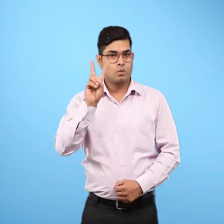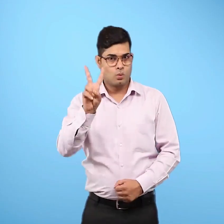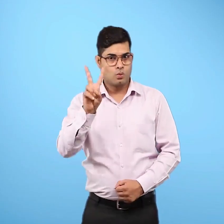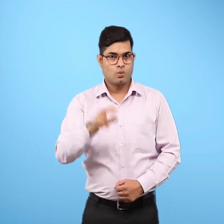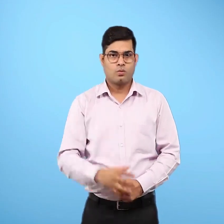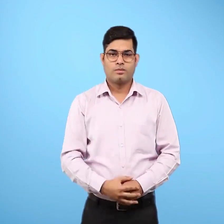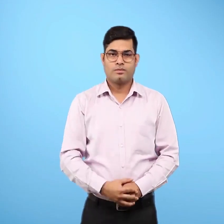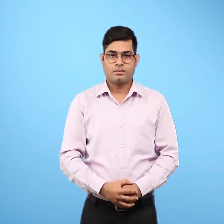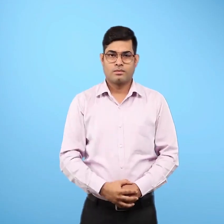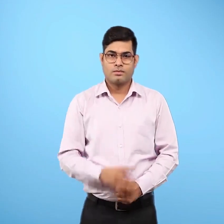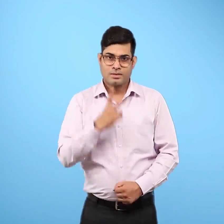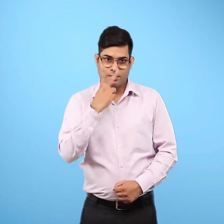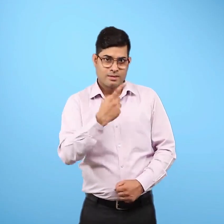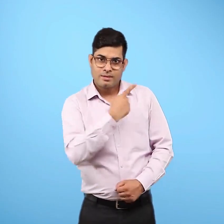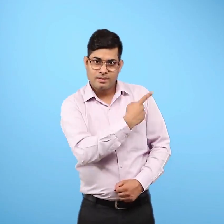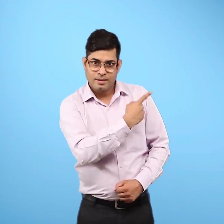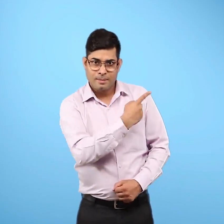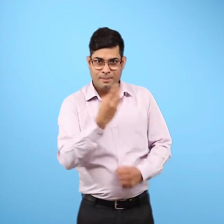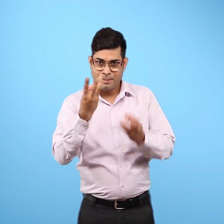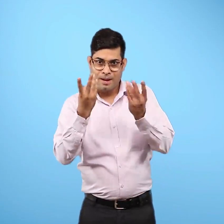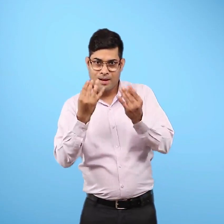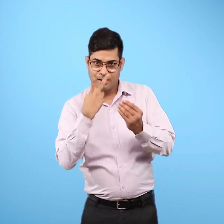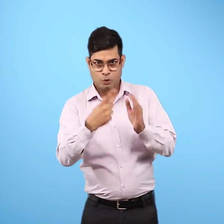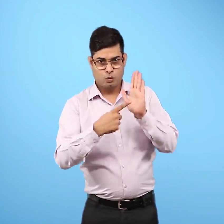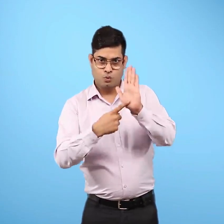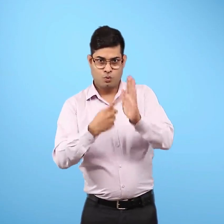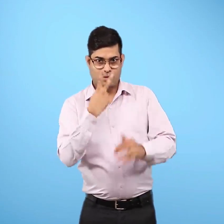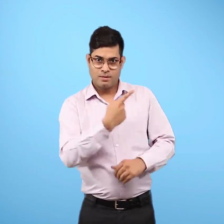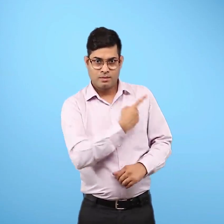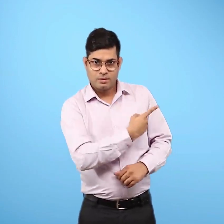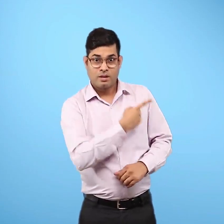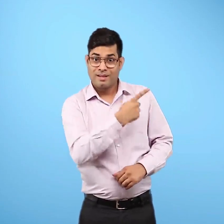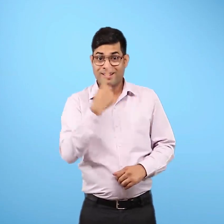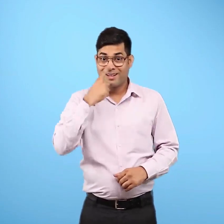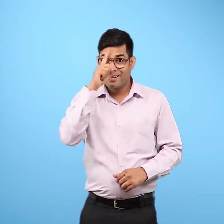Two. Do these in your notebook using Bela's method.